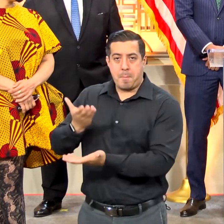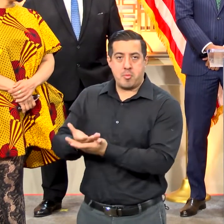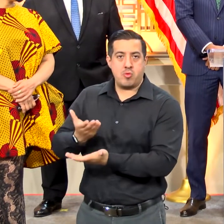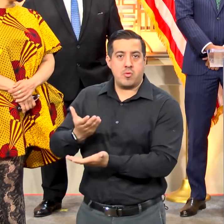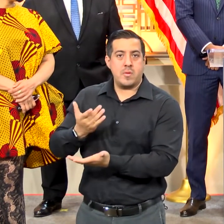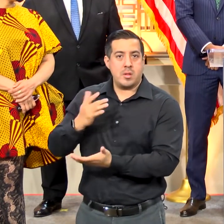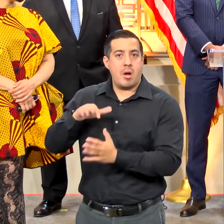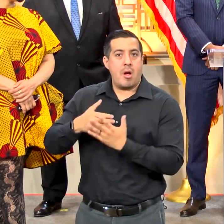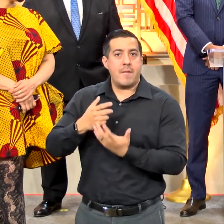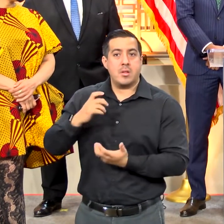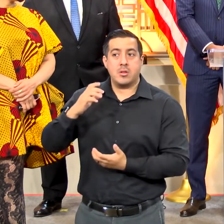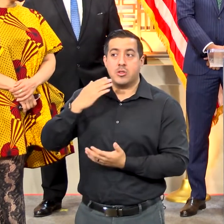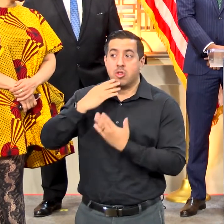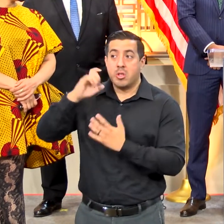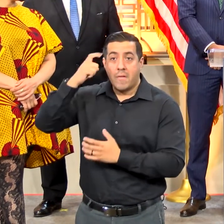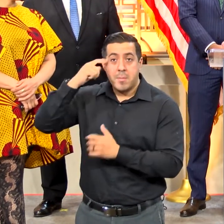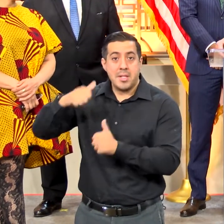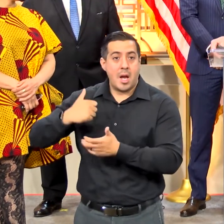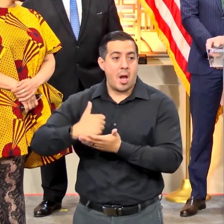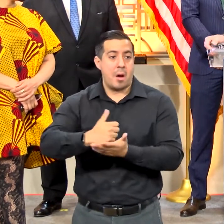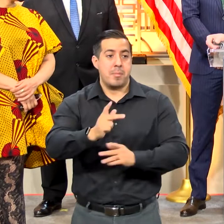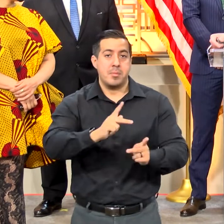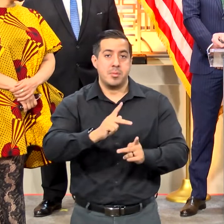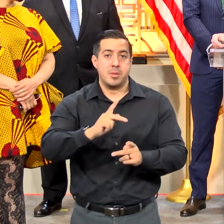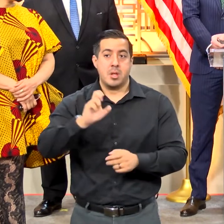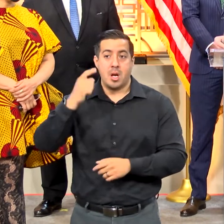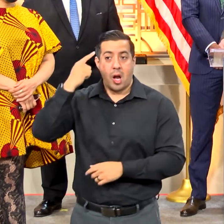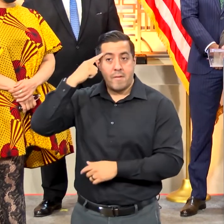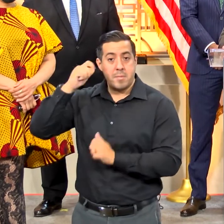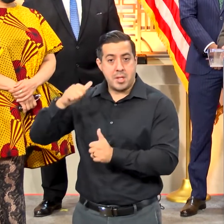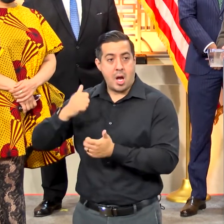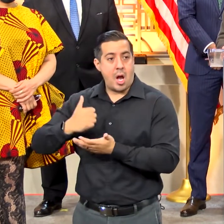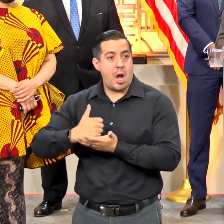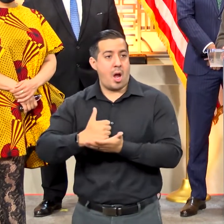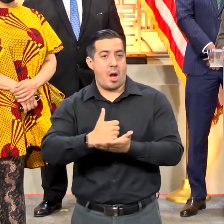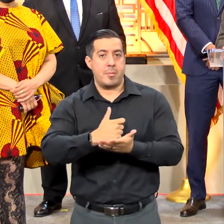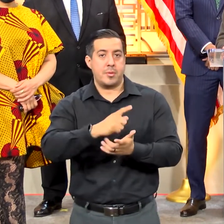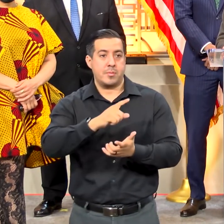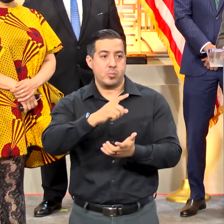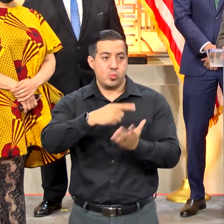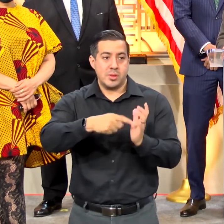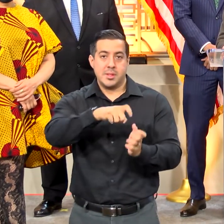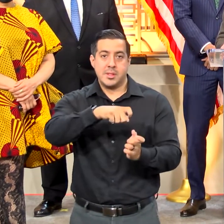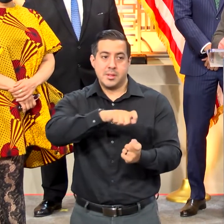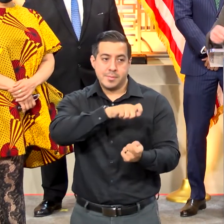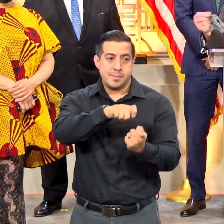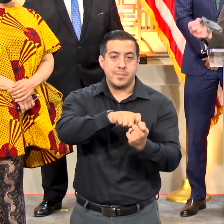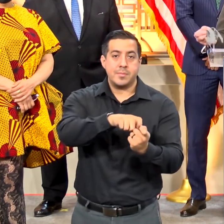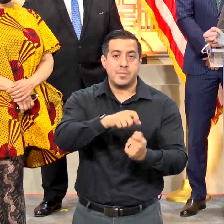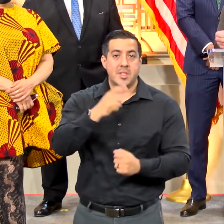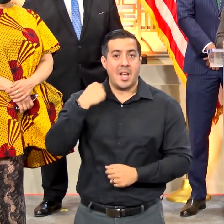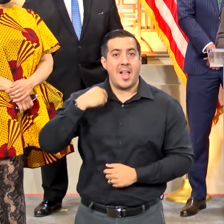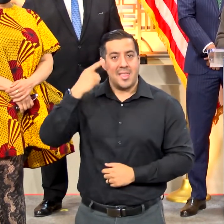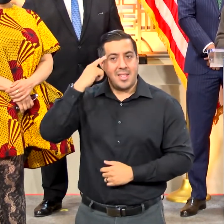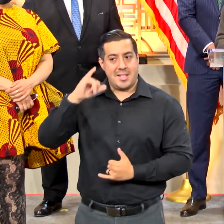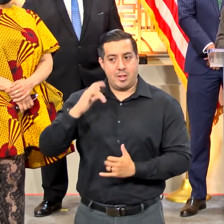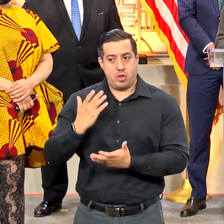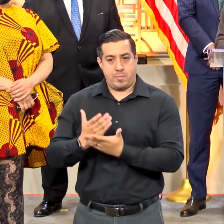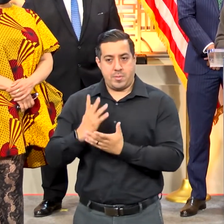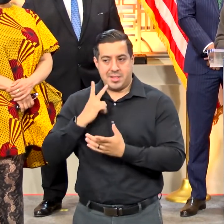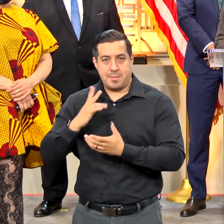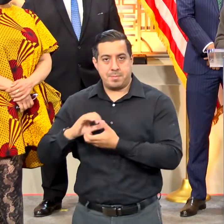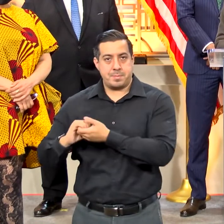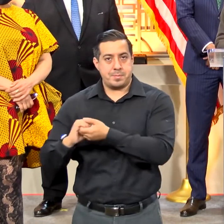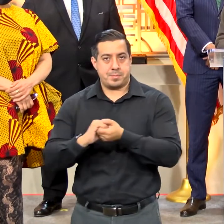government can help people. Government can be people-centric, and that's very, very important, and the collaboration is proof here.